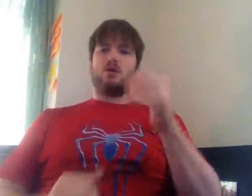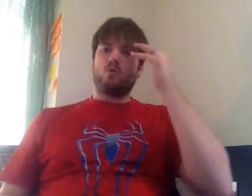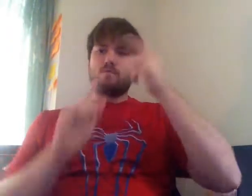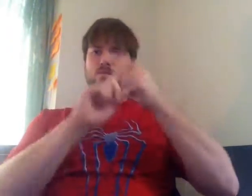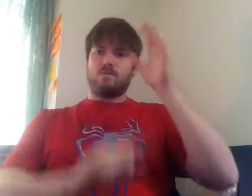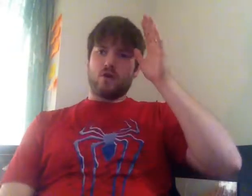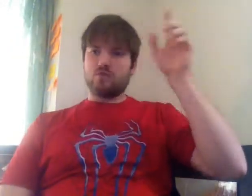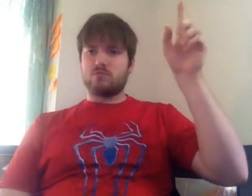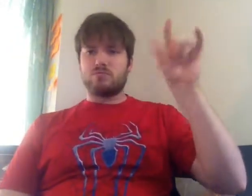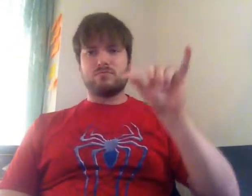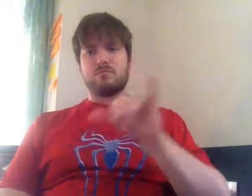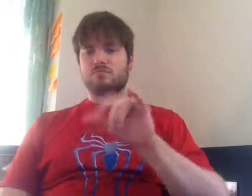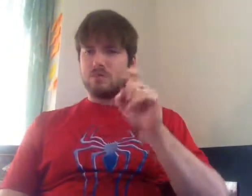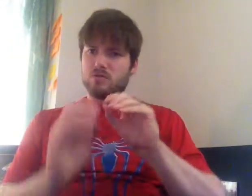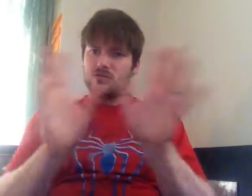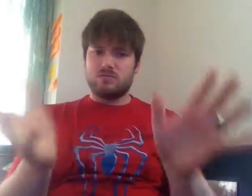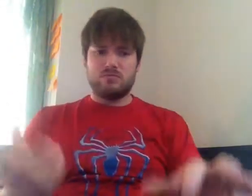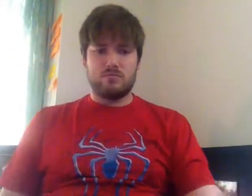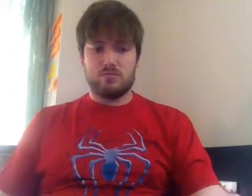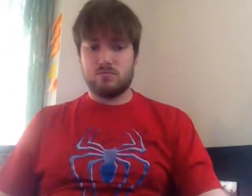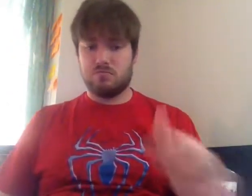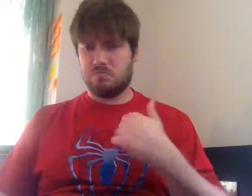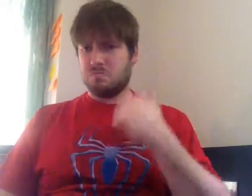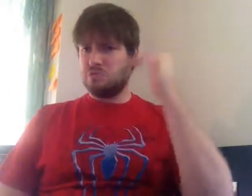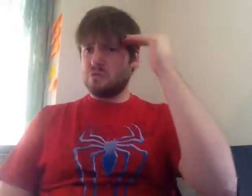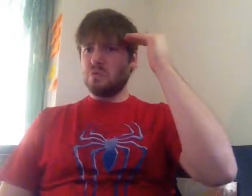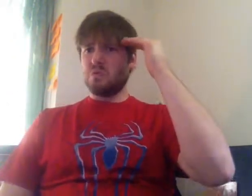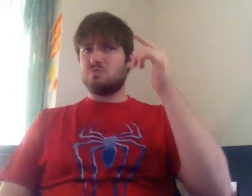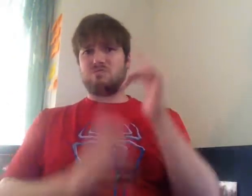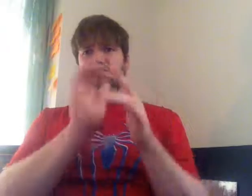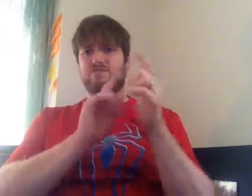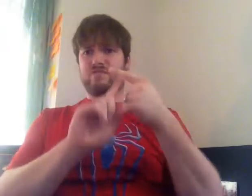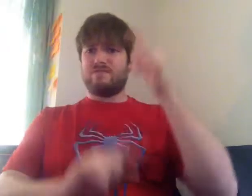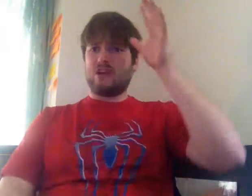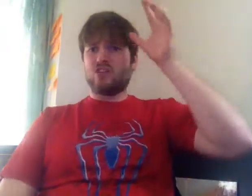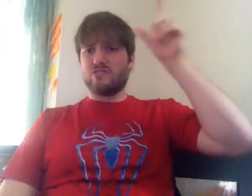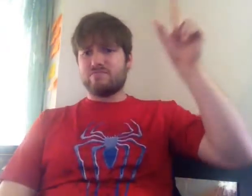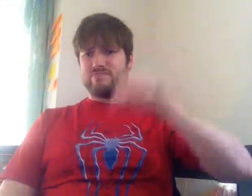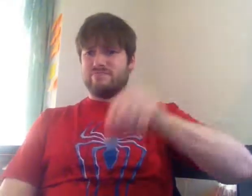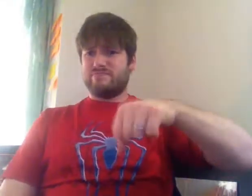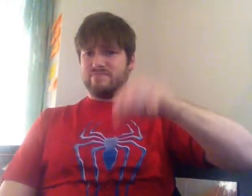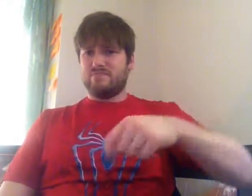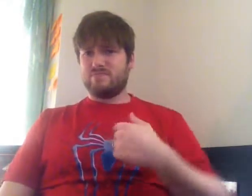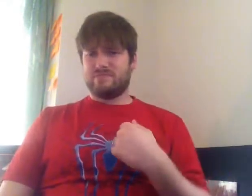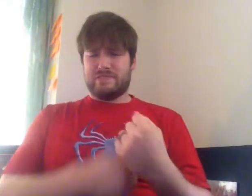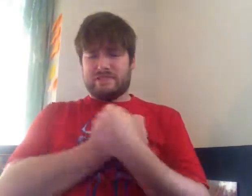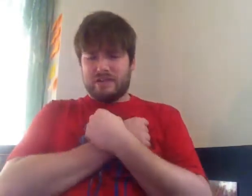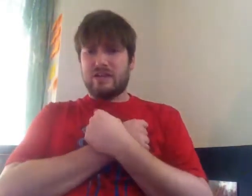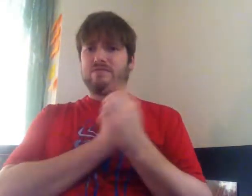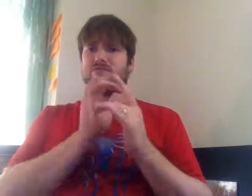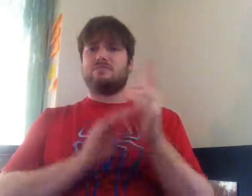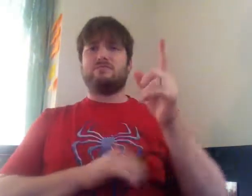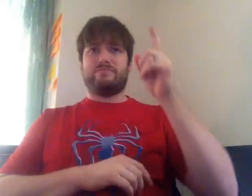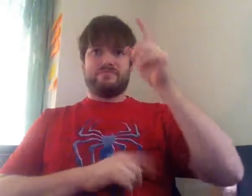the coast. And just about midnight in the Big Bend came ashore as a tropical storm with 50-mile-an-hour winds. But around the center,